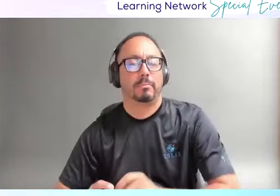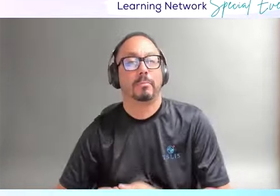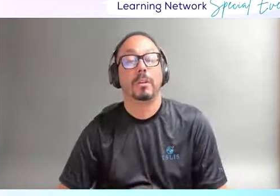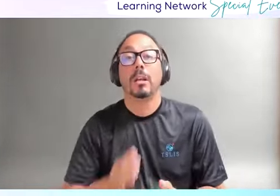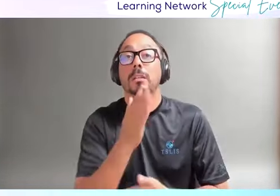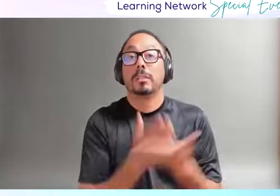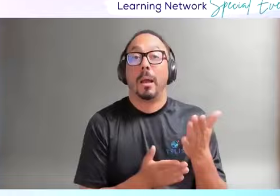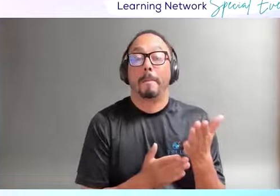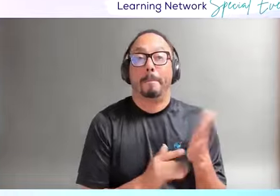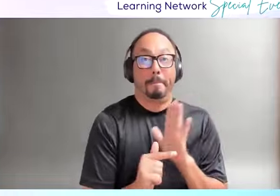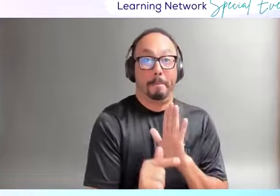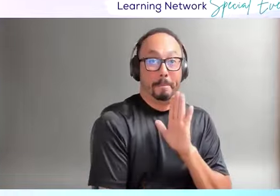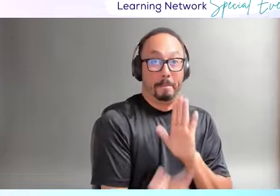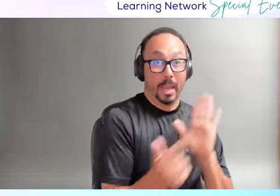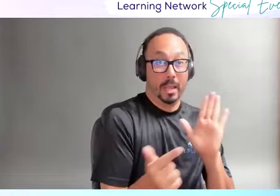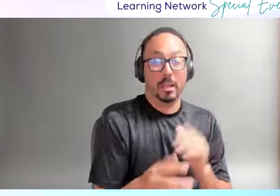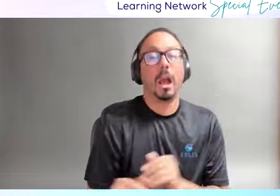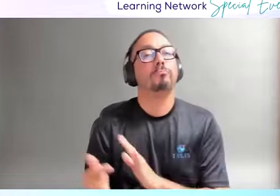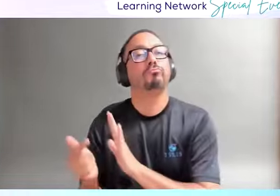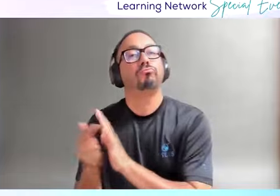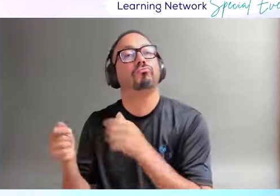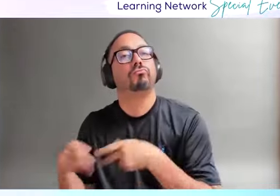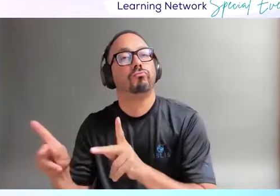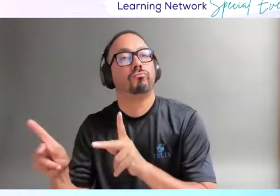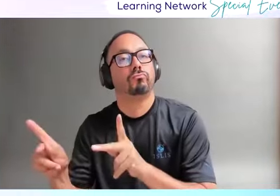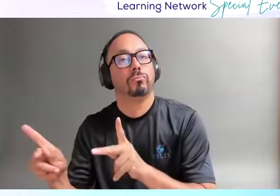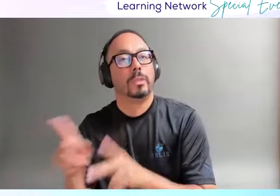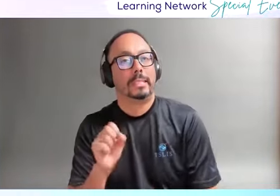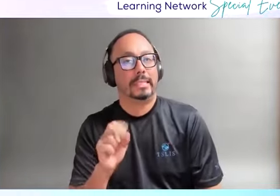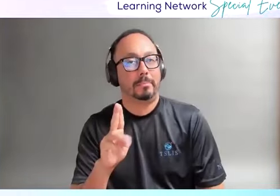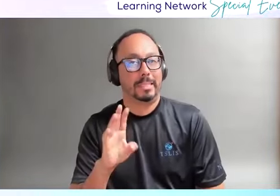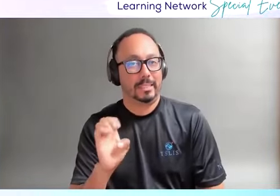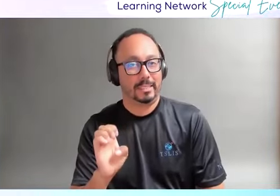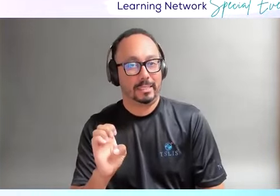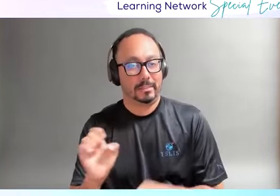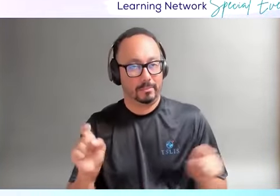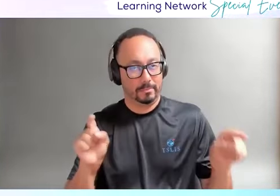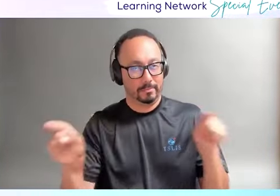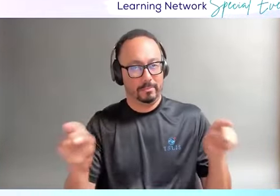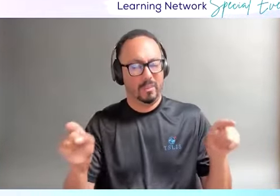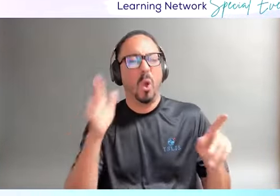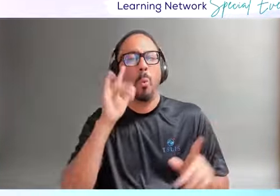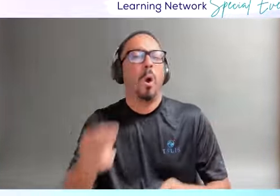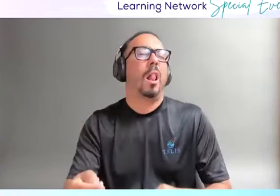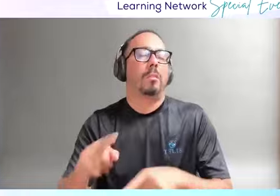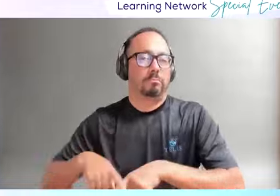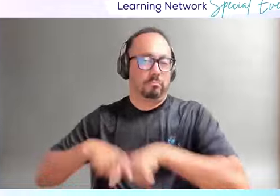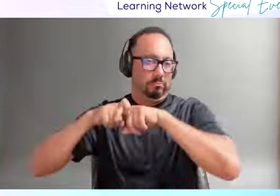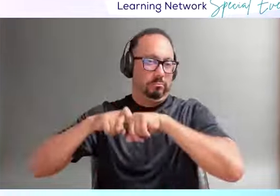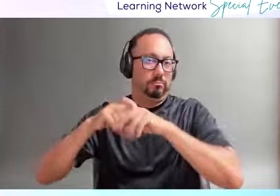illegal substances. And we'll come back to that. There are those that are prescribed.